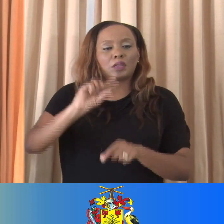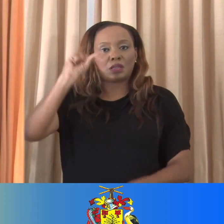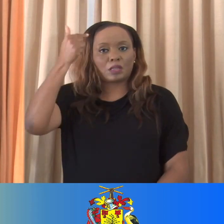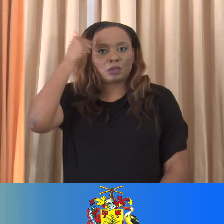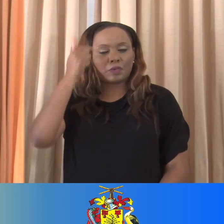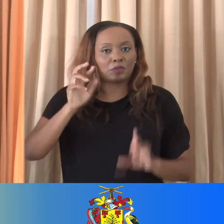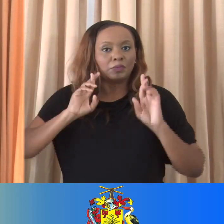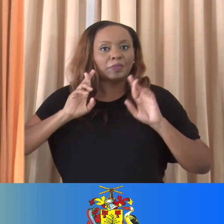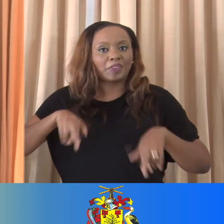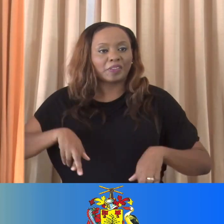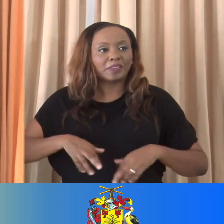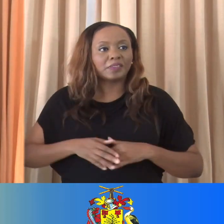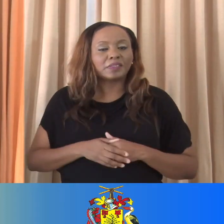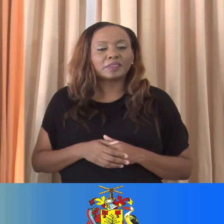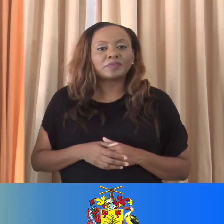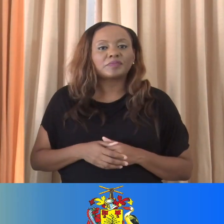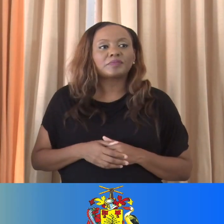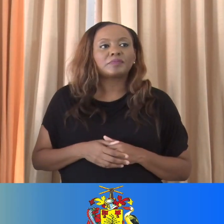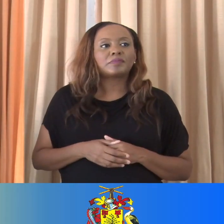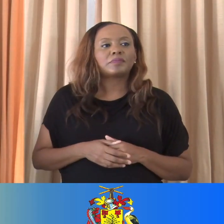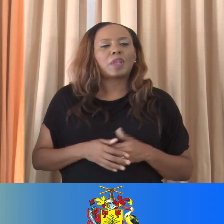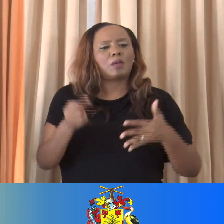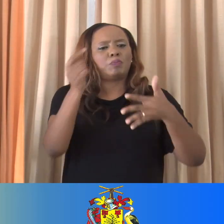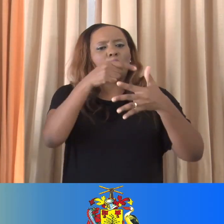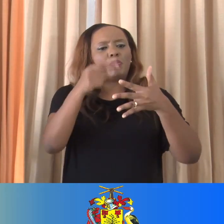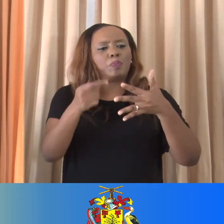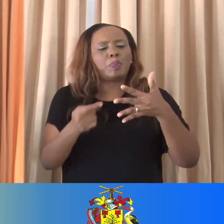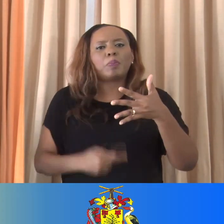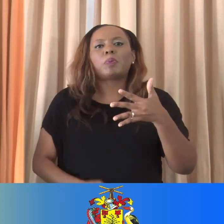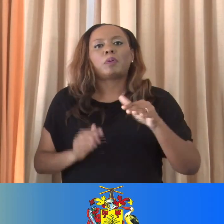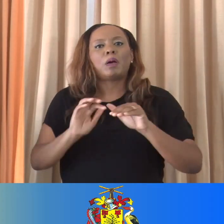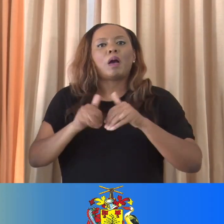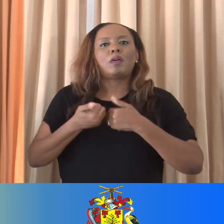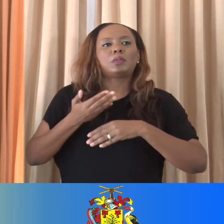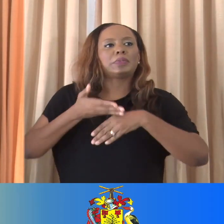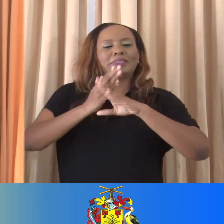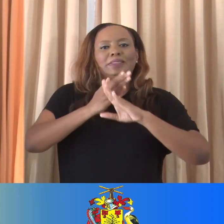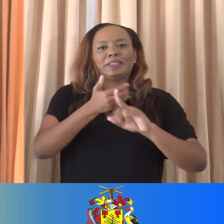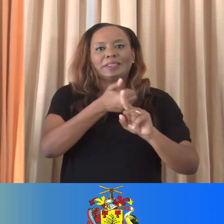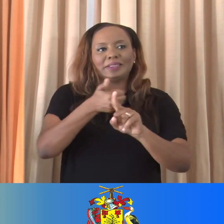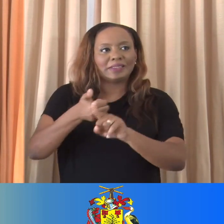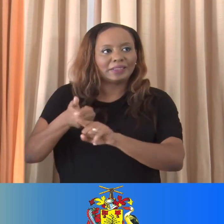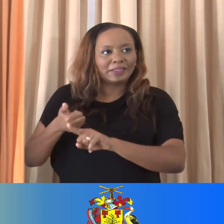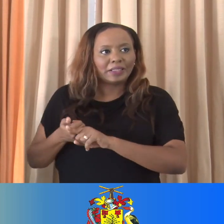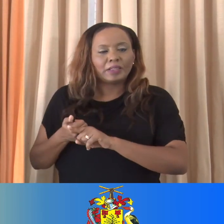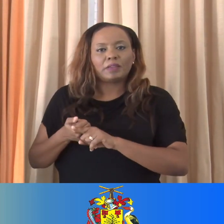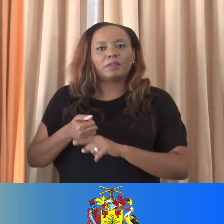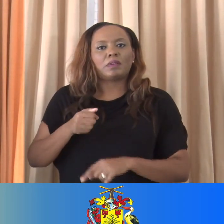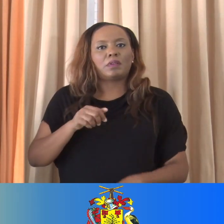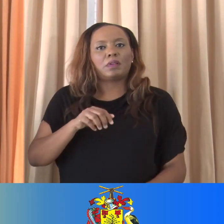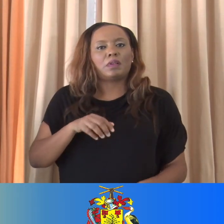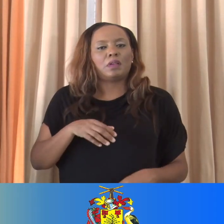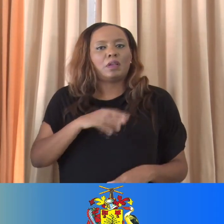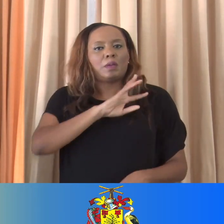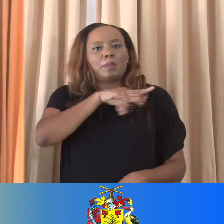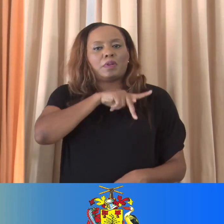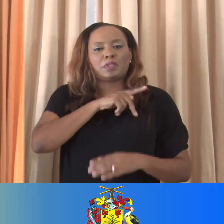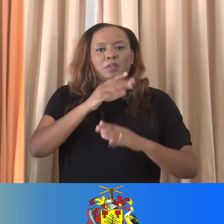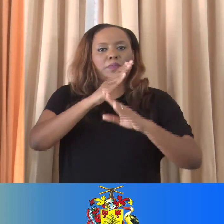also some queries or some questions with regards to the use of personal protective equipment, which I